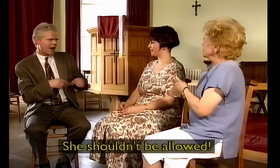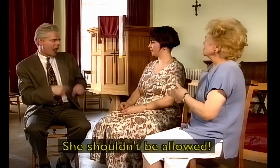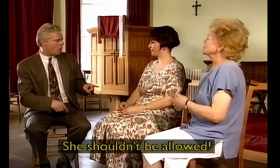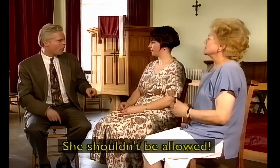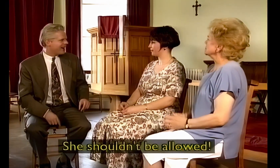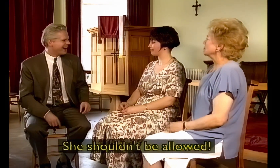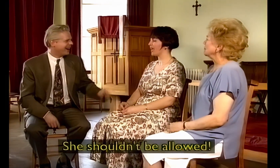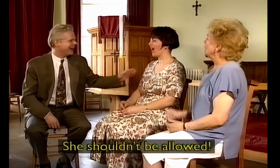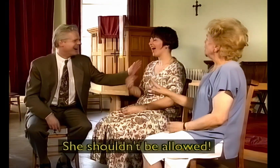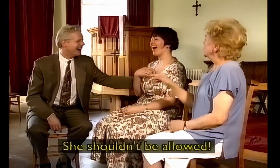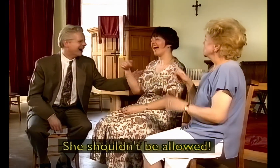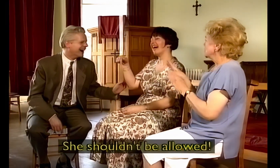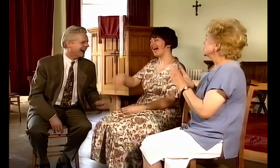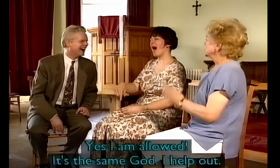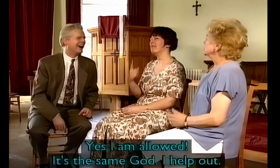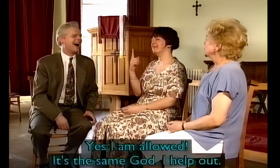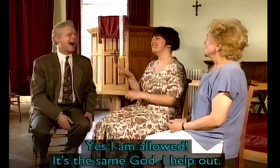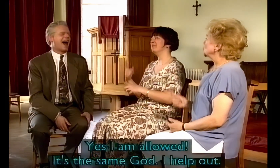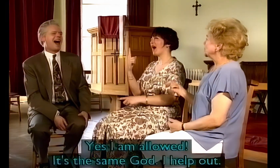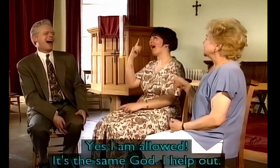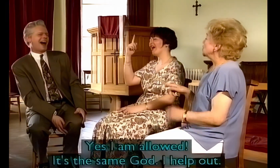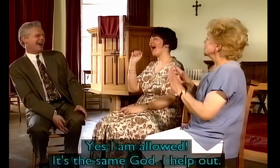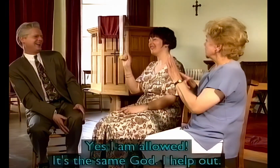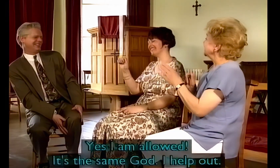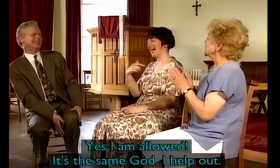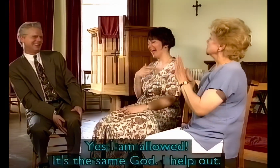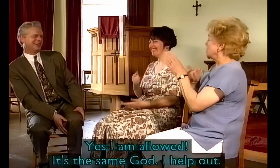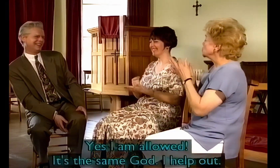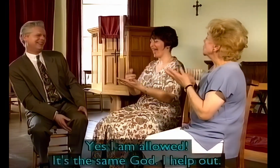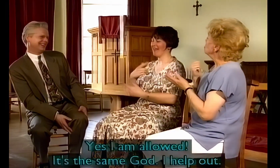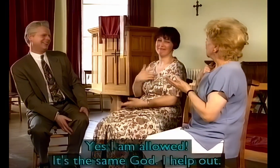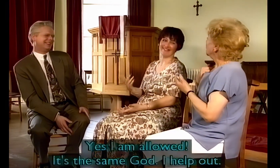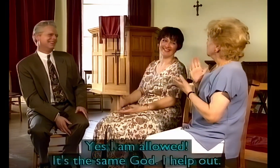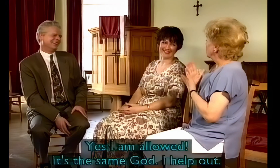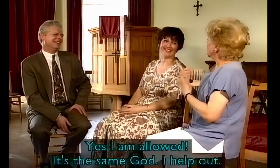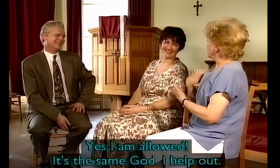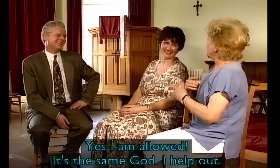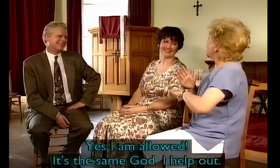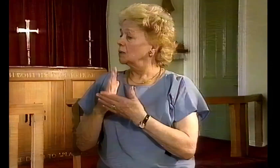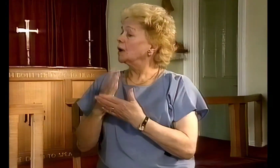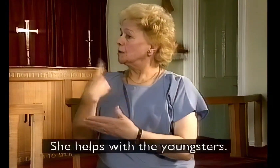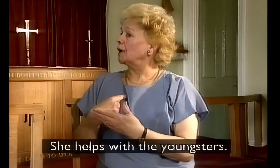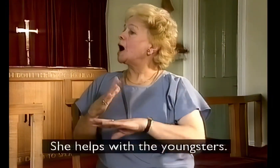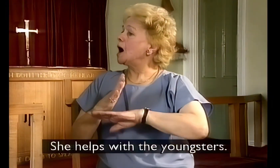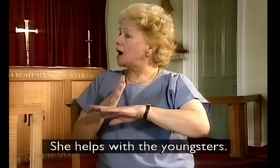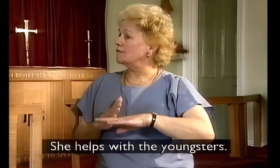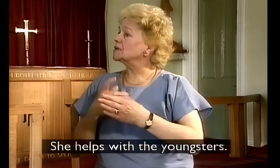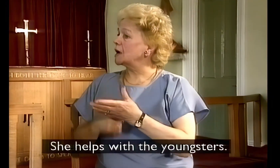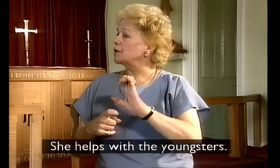She shouldn't be allowed. Yes, I am allowed. It's all the same God. I'd help out. She helps with the youngsters.